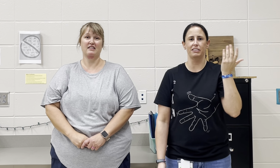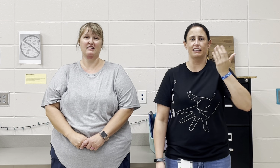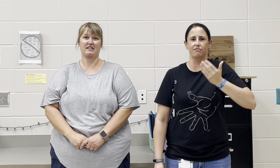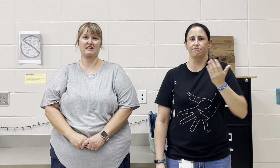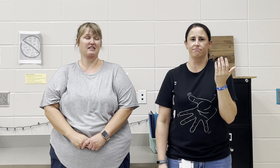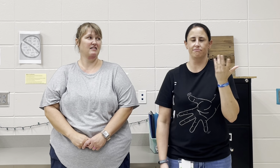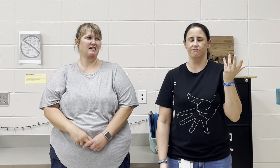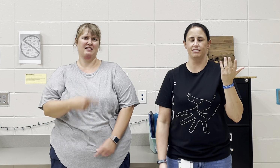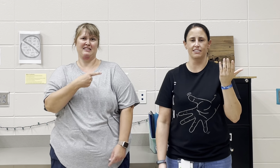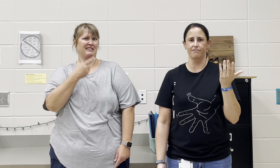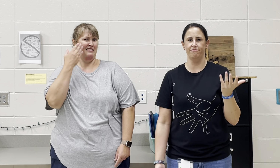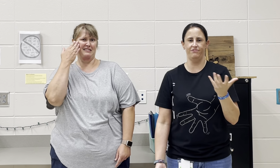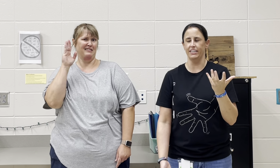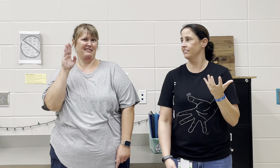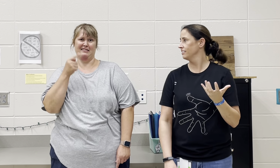that doesn't fit.